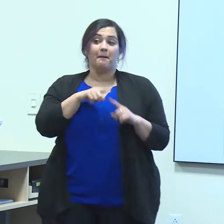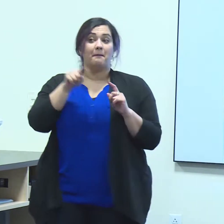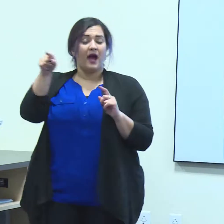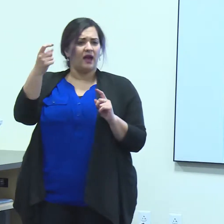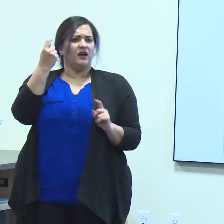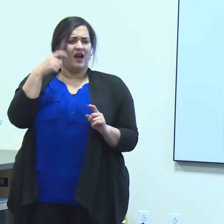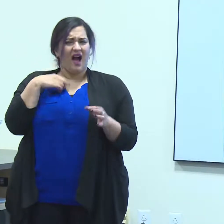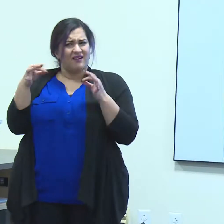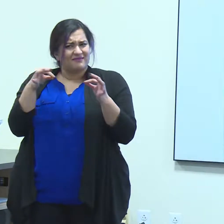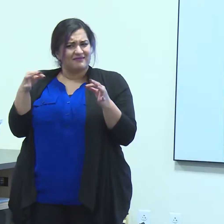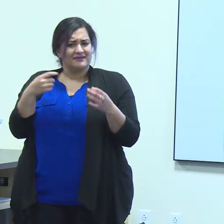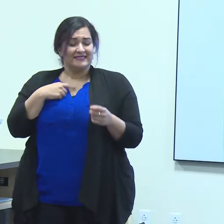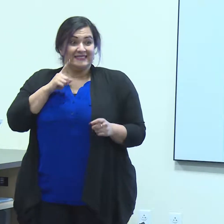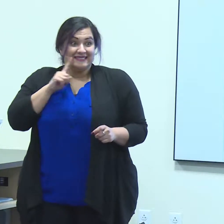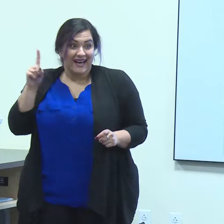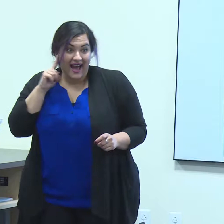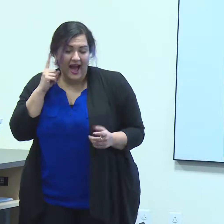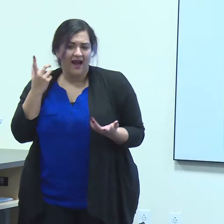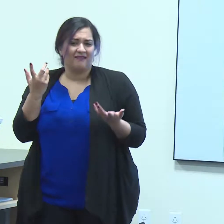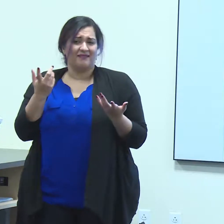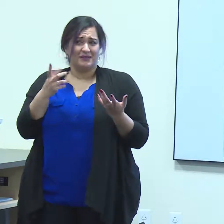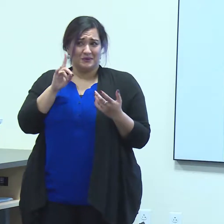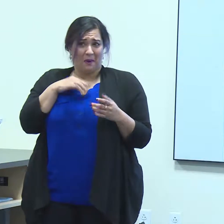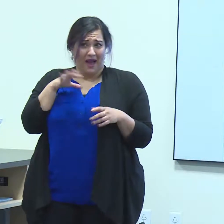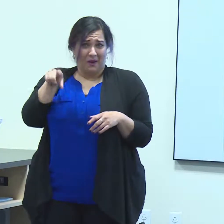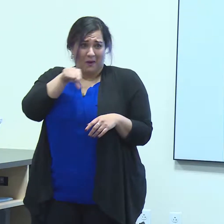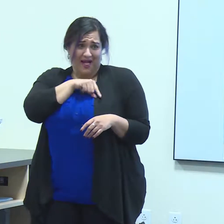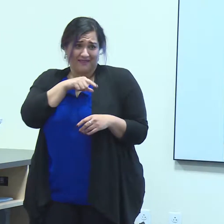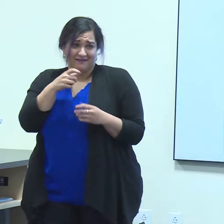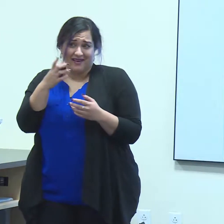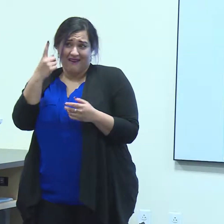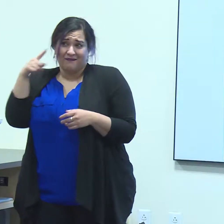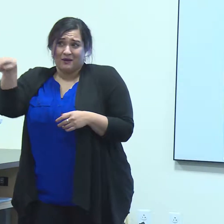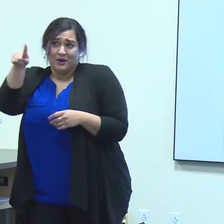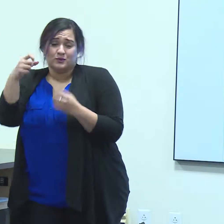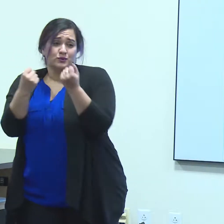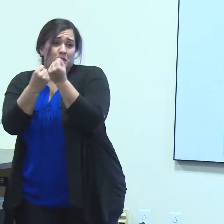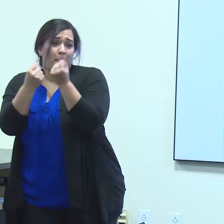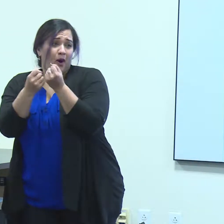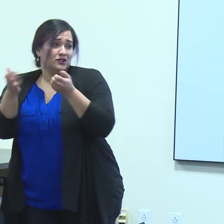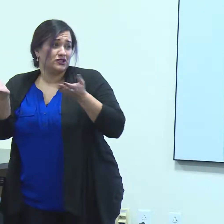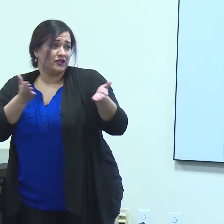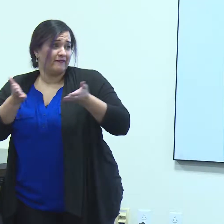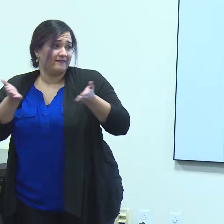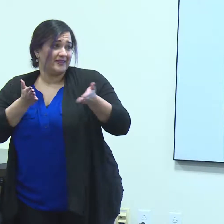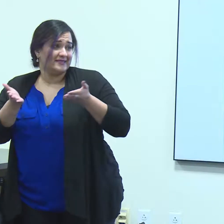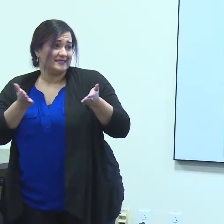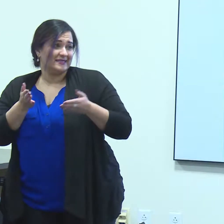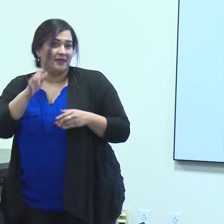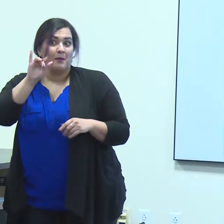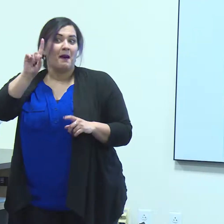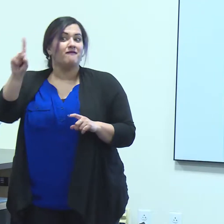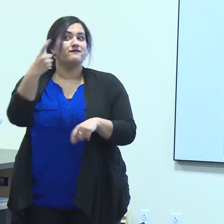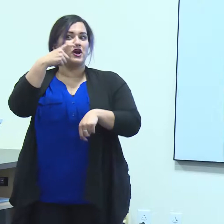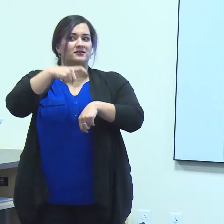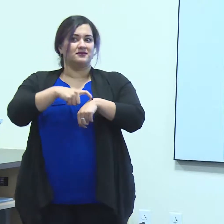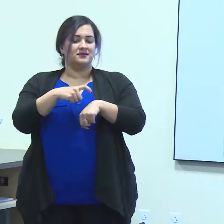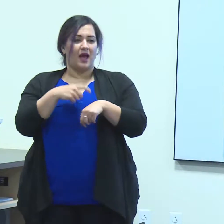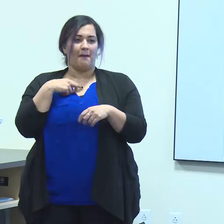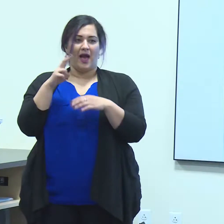time. So I explained to them that I'm deaf, and I wasn't sure if I would qualify for their support services, that program. And that was the first